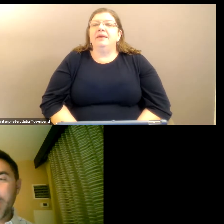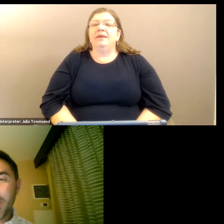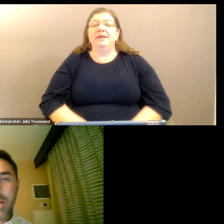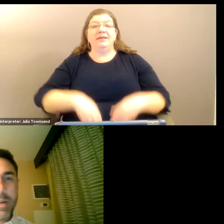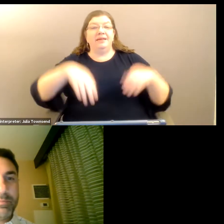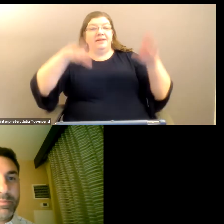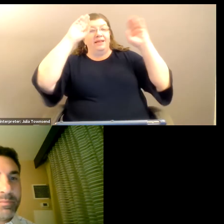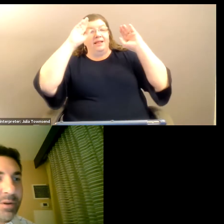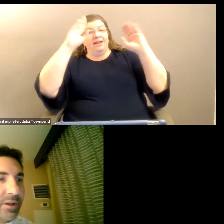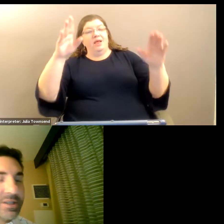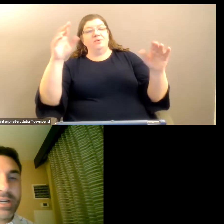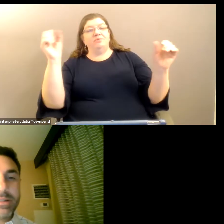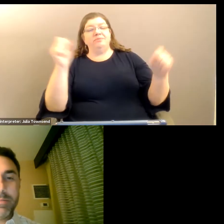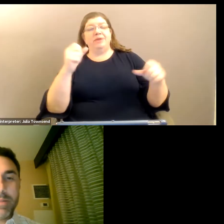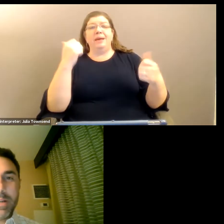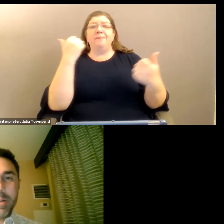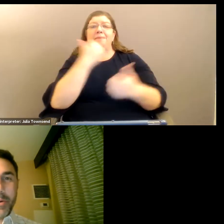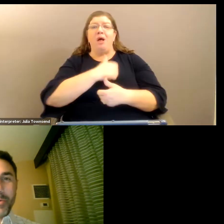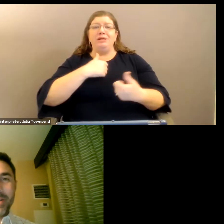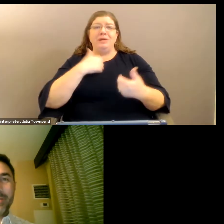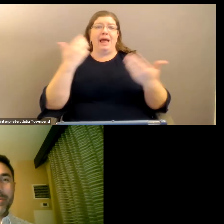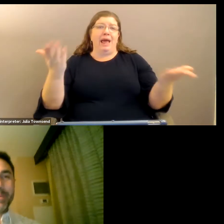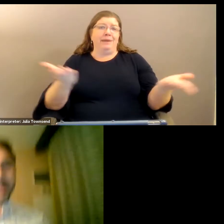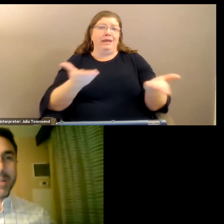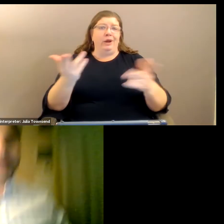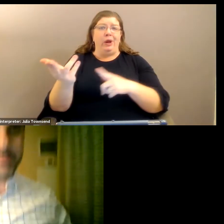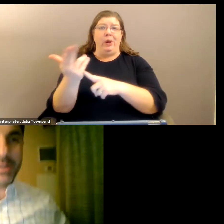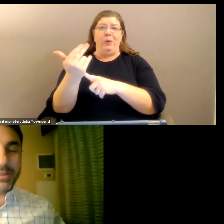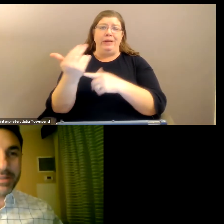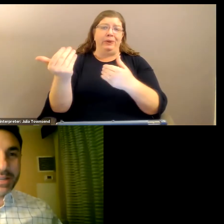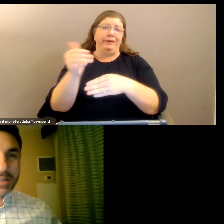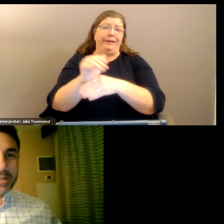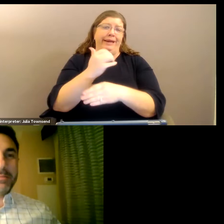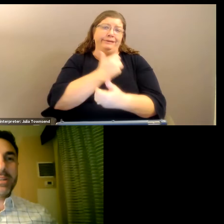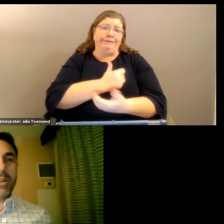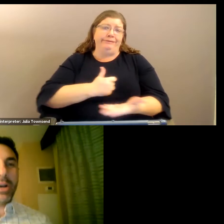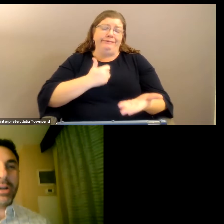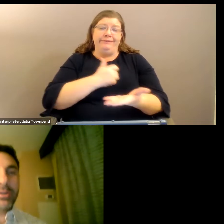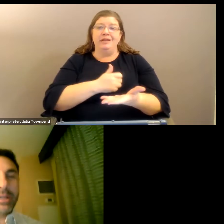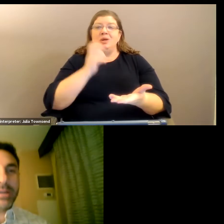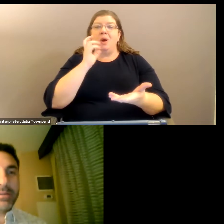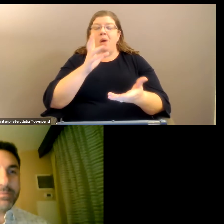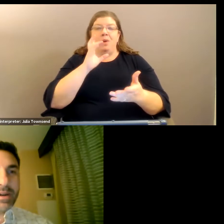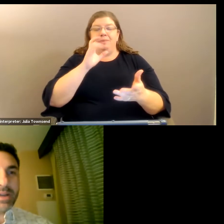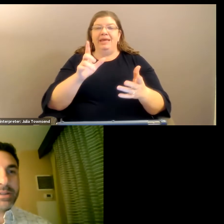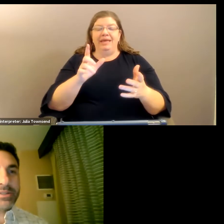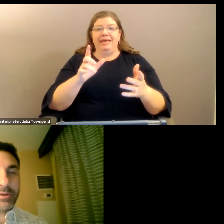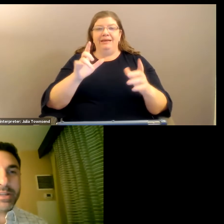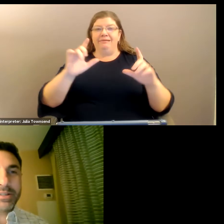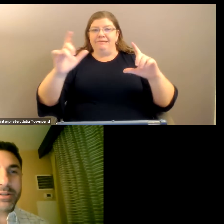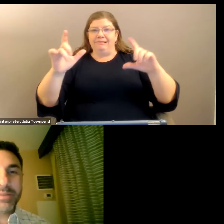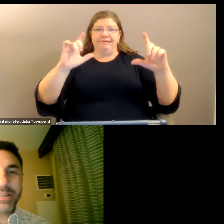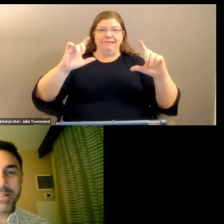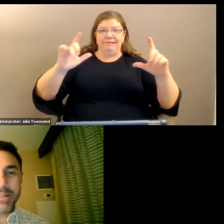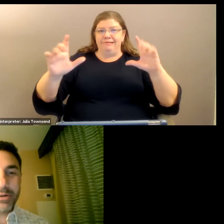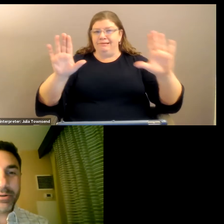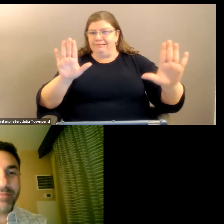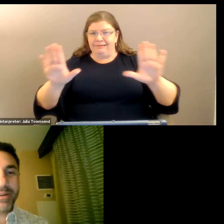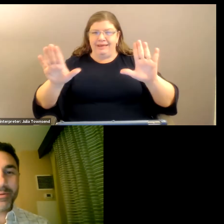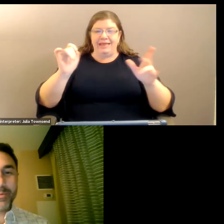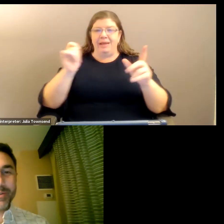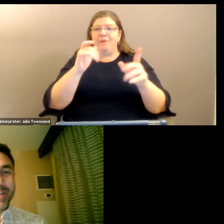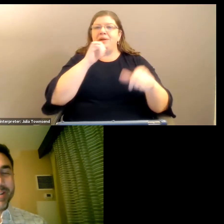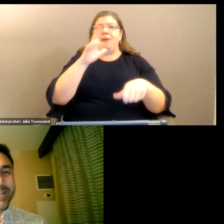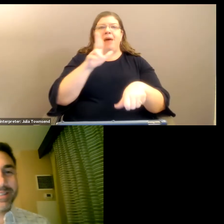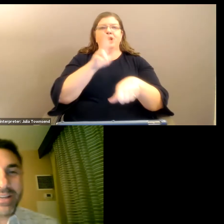Hello, and I apologize. I'm in a hotel room tonight, so I'm going to be toggling my screens a little bit since I don't have